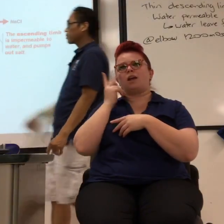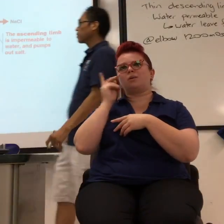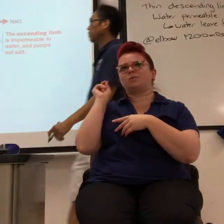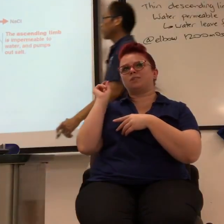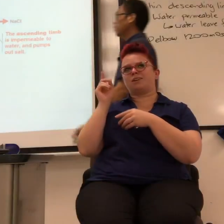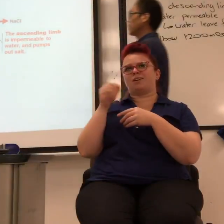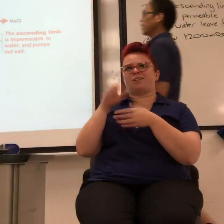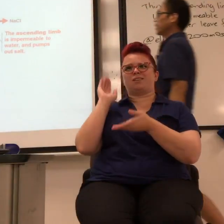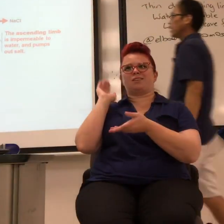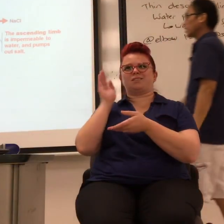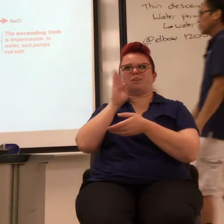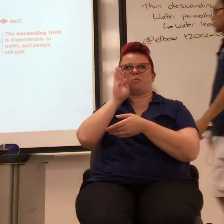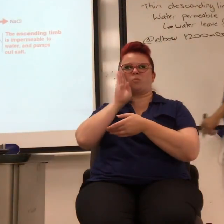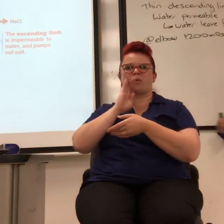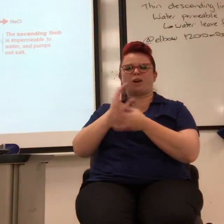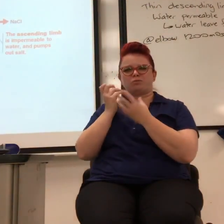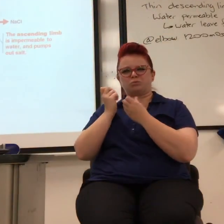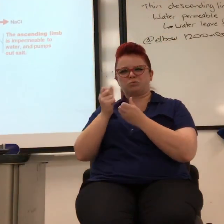brown.